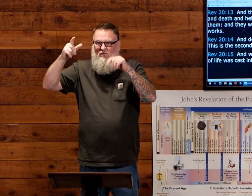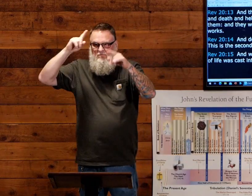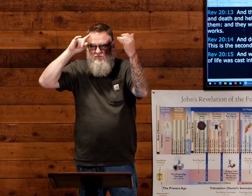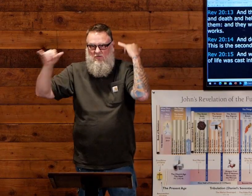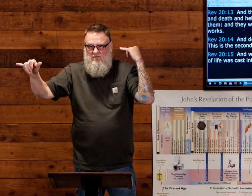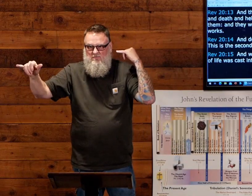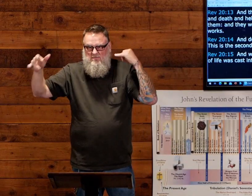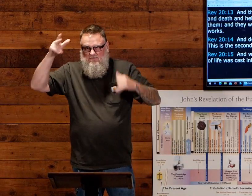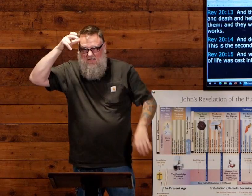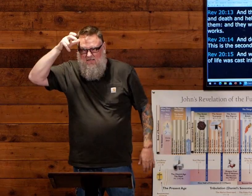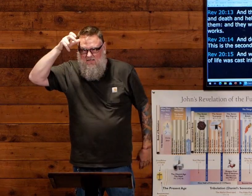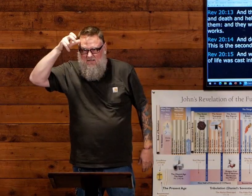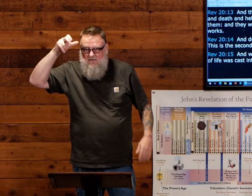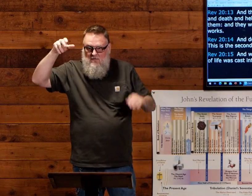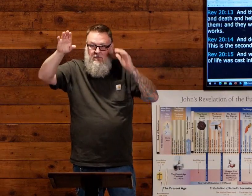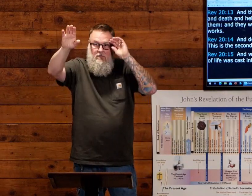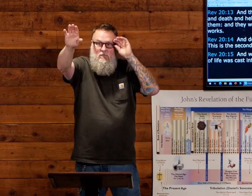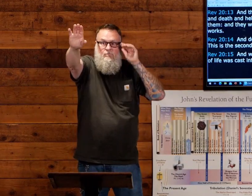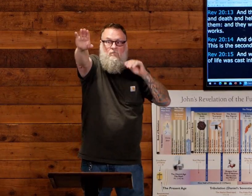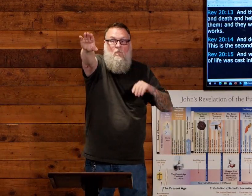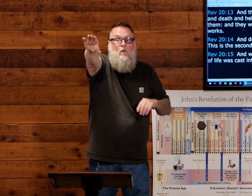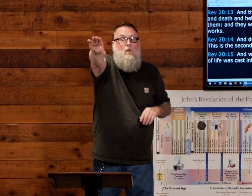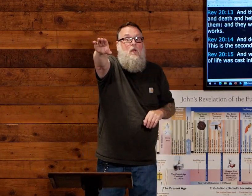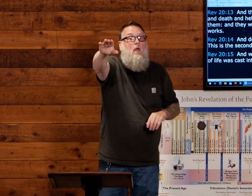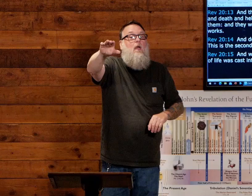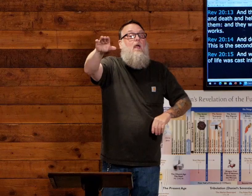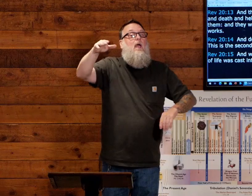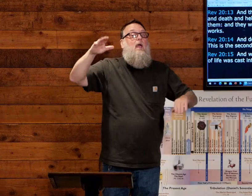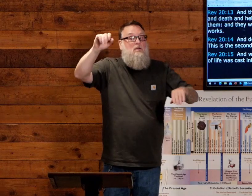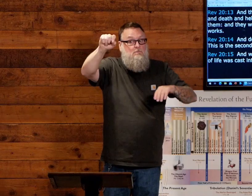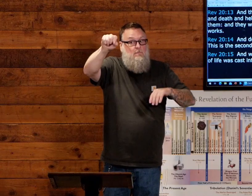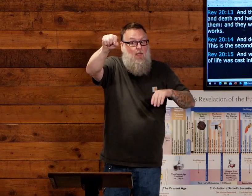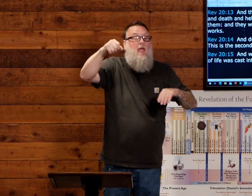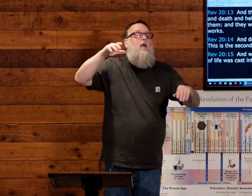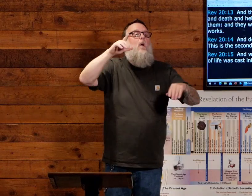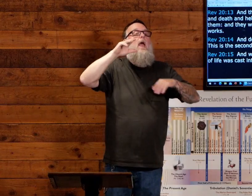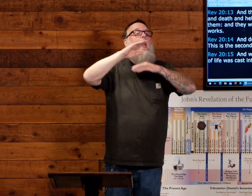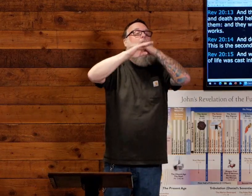So after he was loose for 1,000 years and then lost and tossed away,